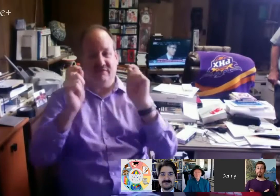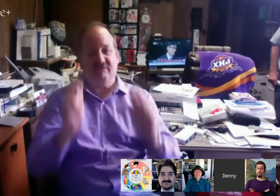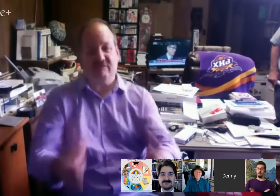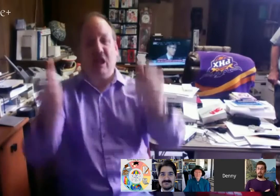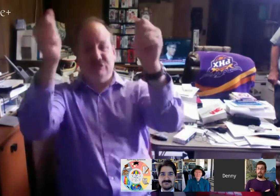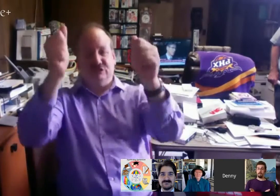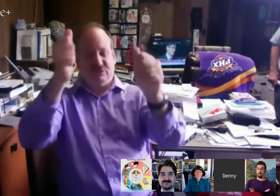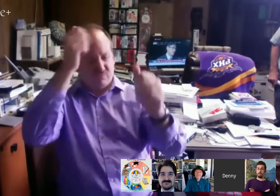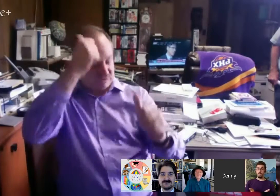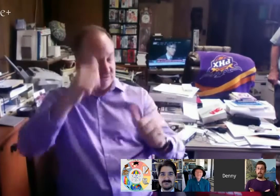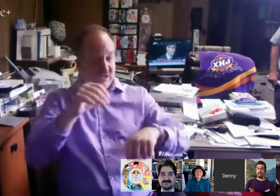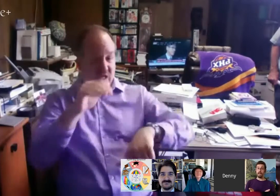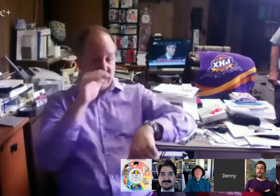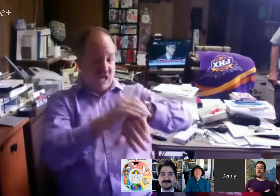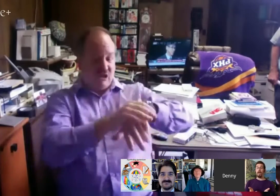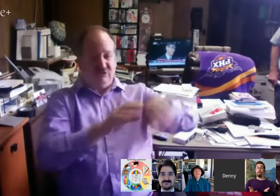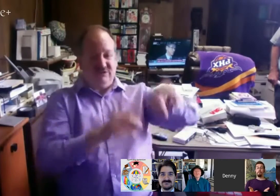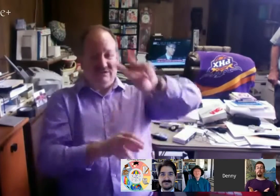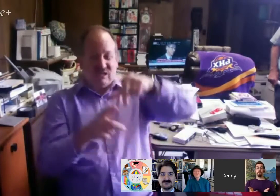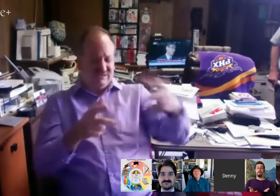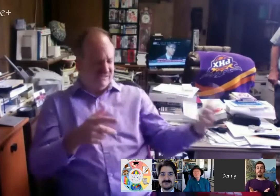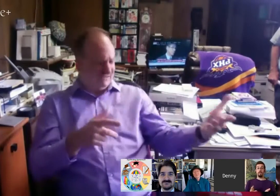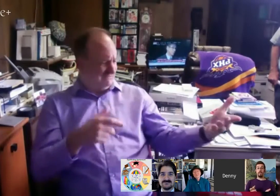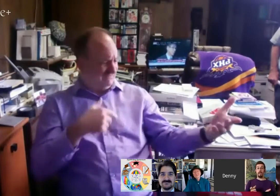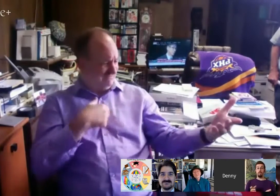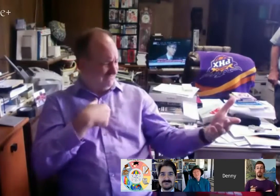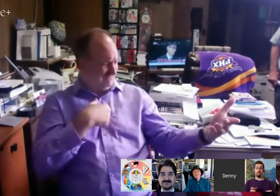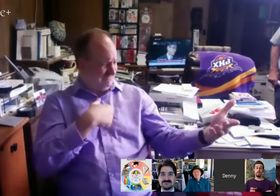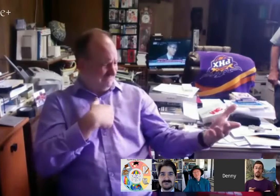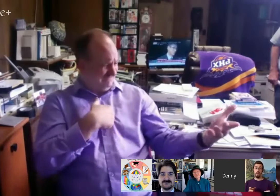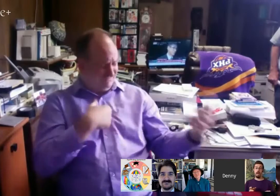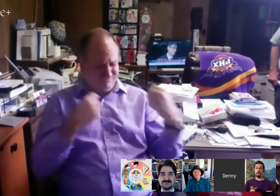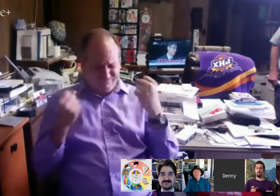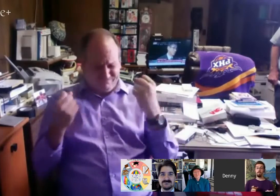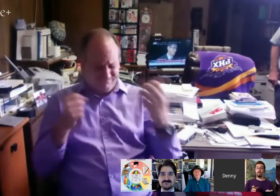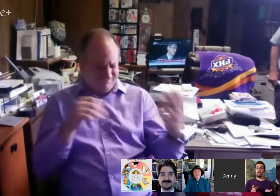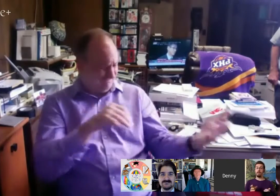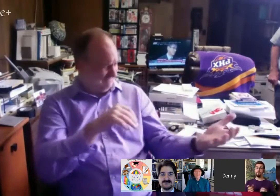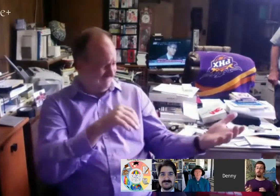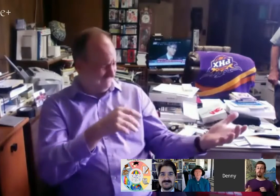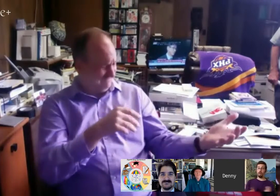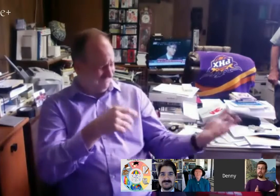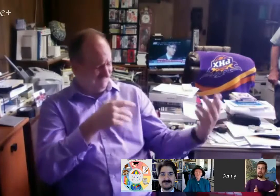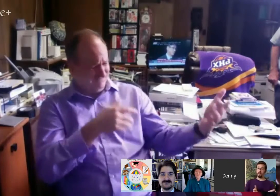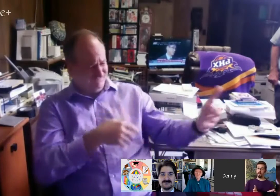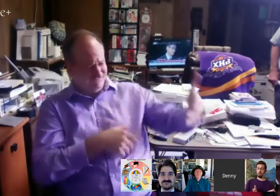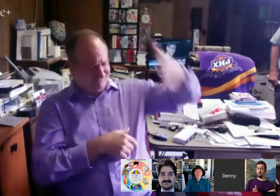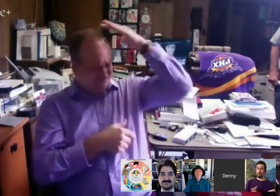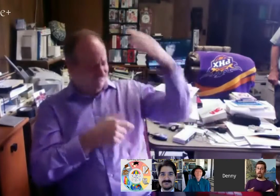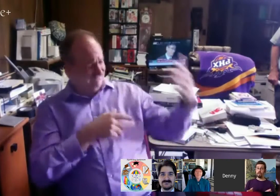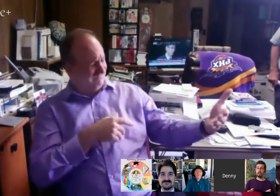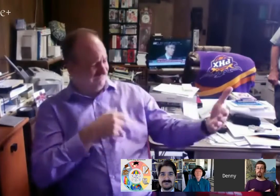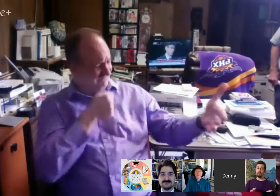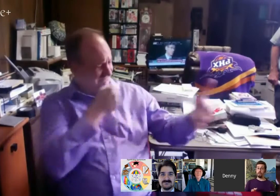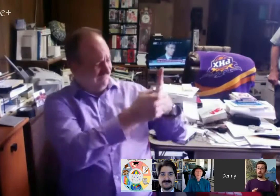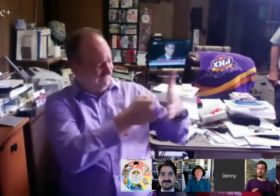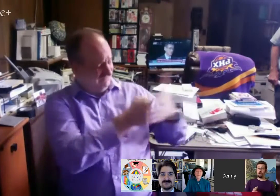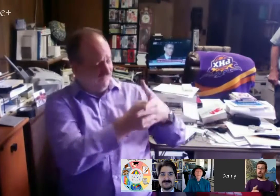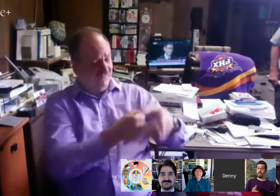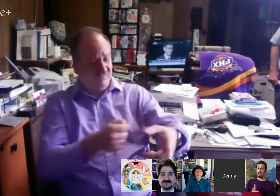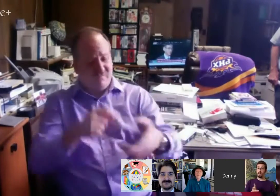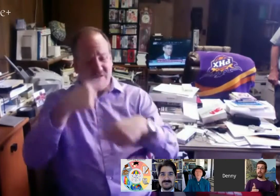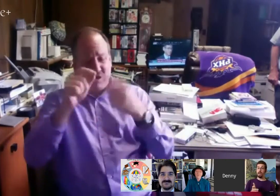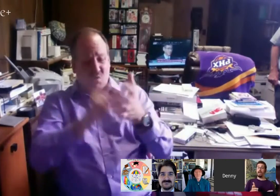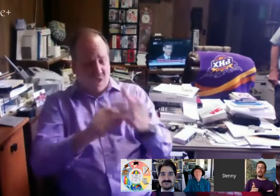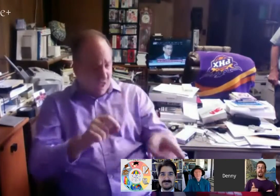my signing, but if I was able to have a more direct correlation with reading